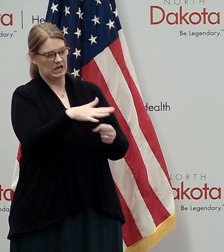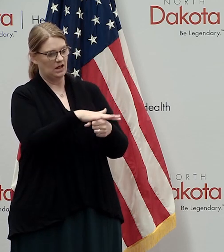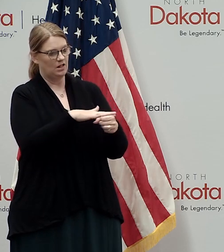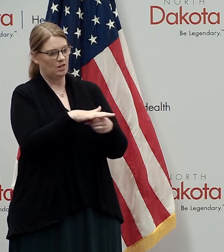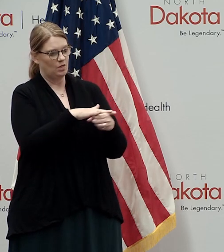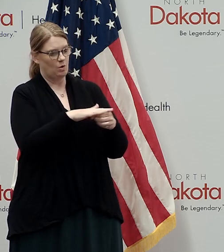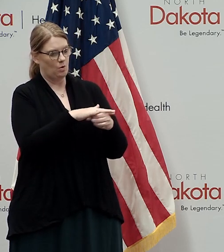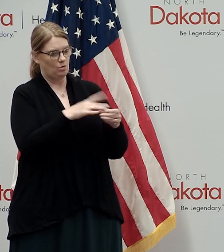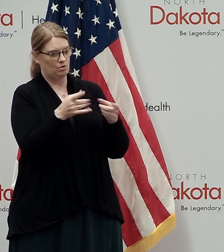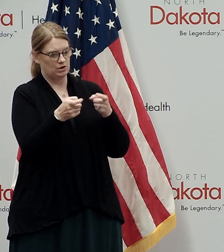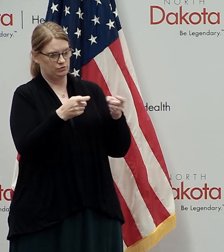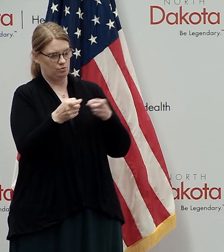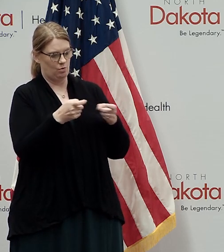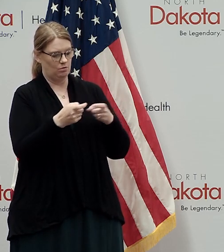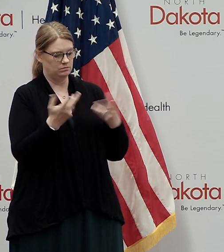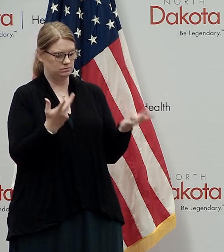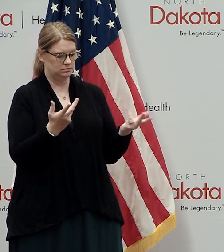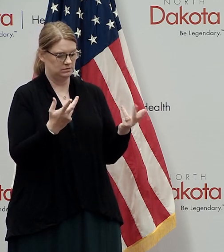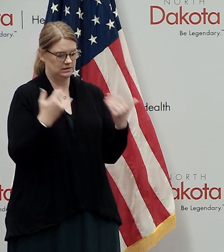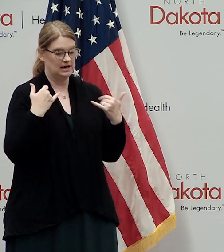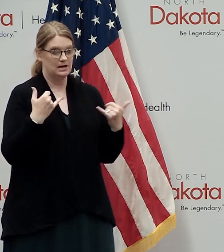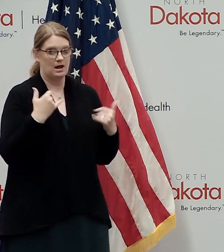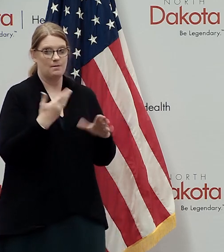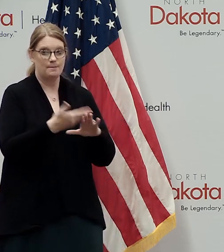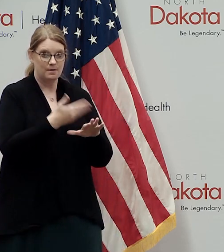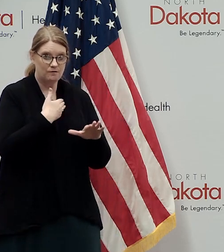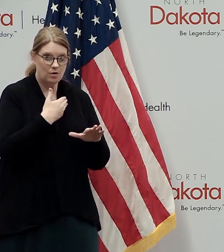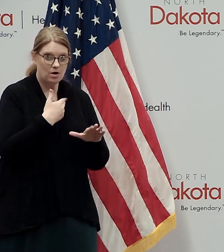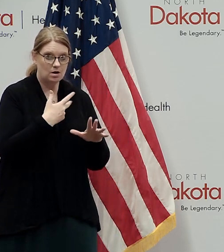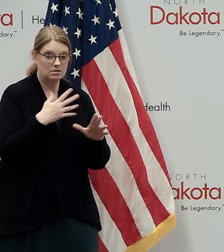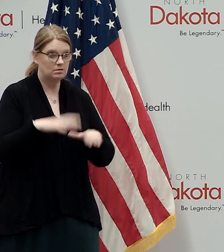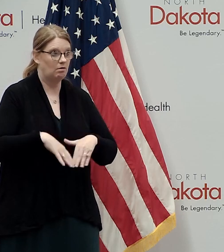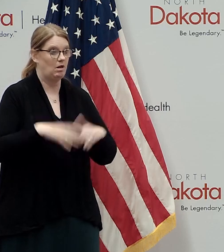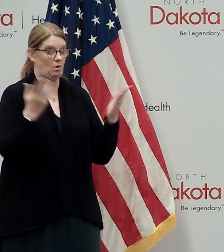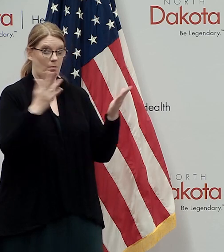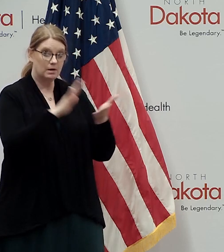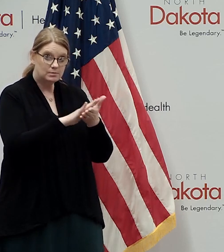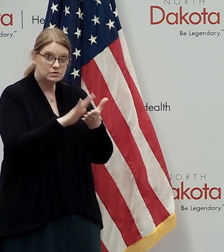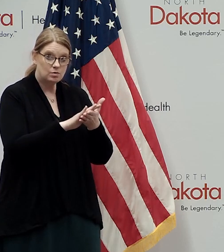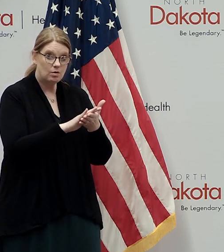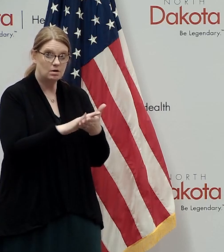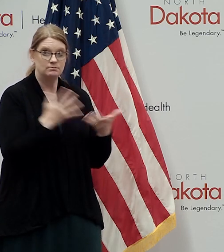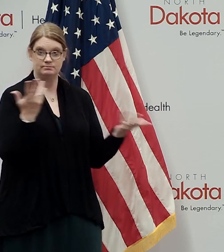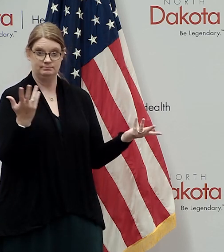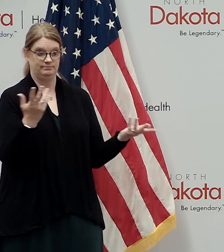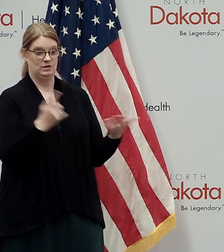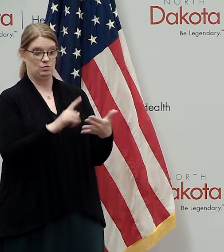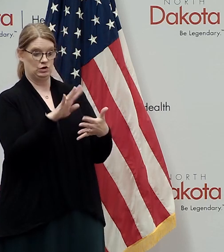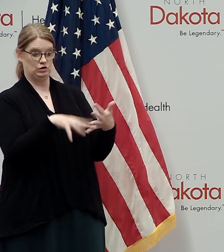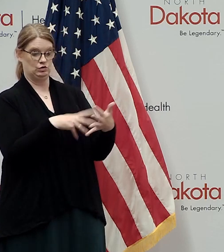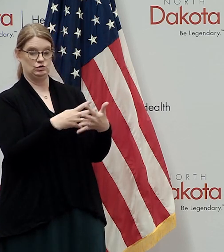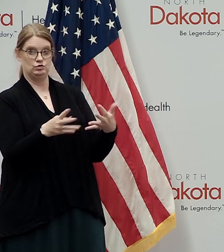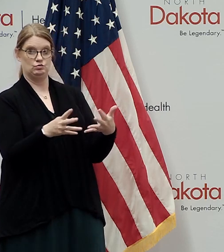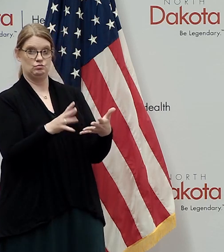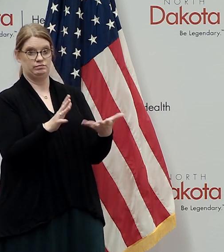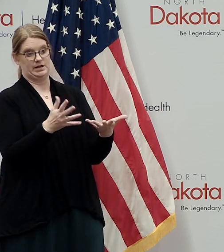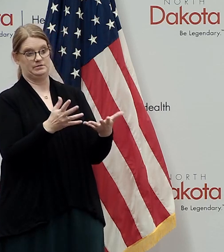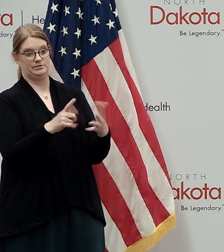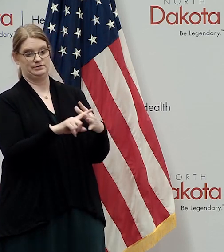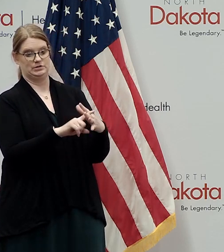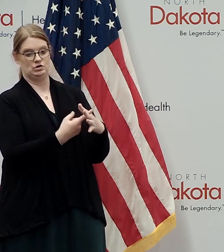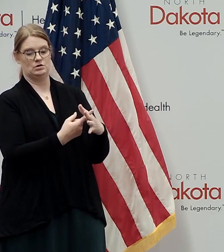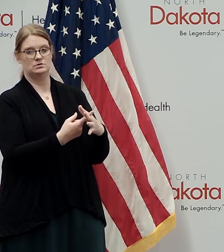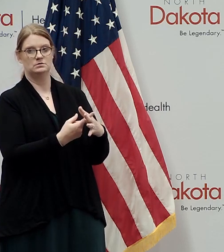what their calendar is. And so what we are saying is before you can open up your school buildings, whenever that school calendar may choose to be starting for